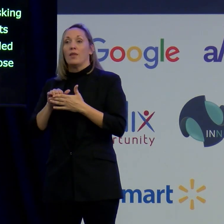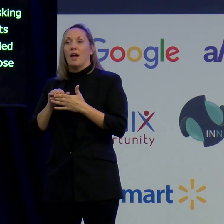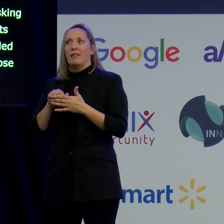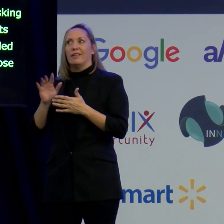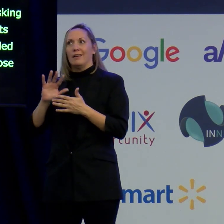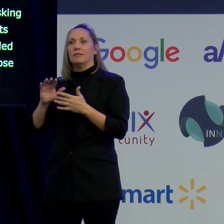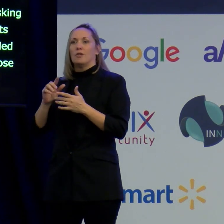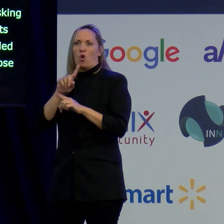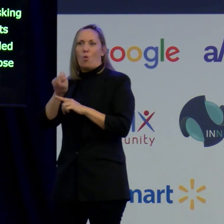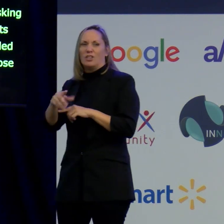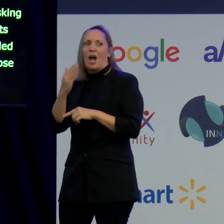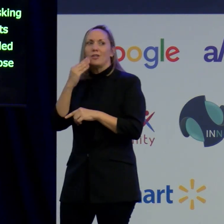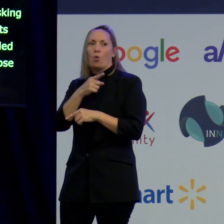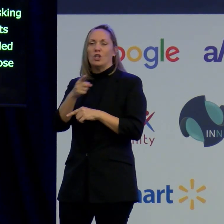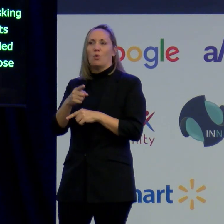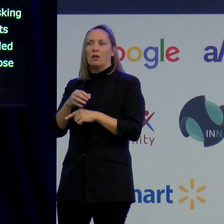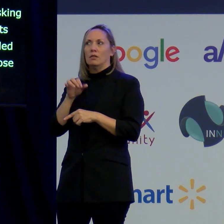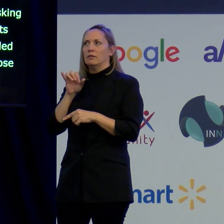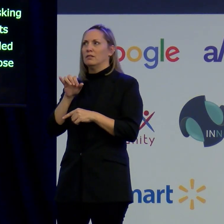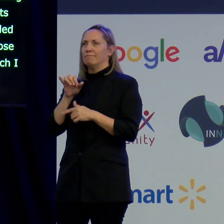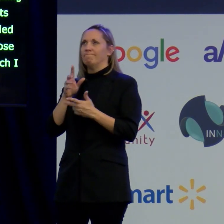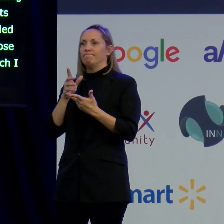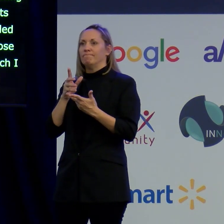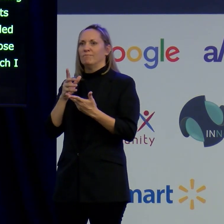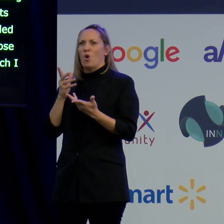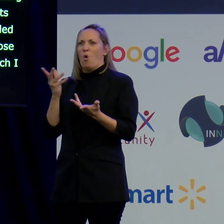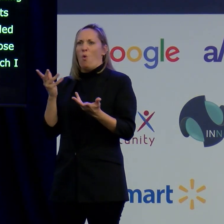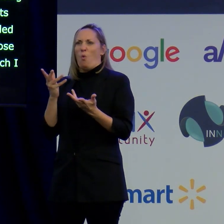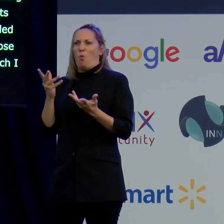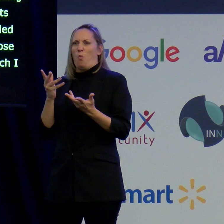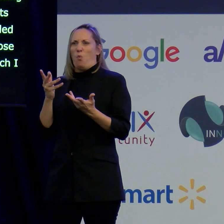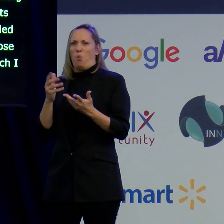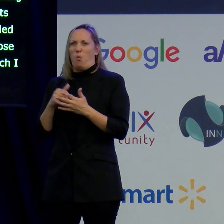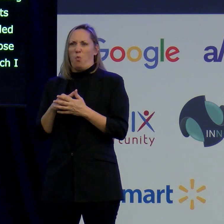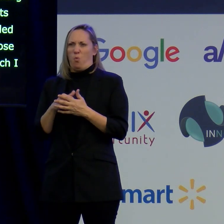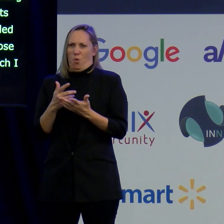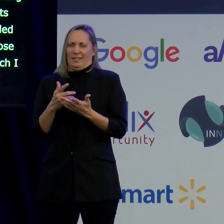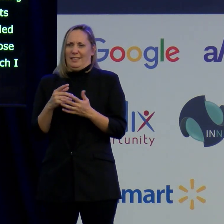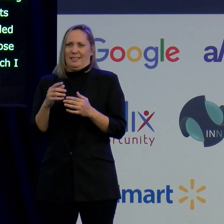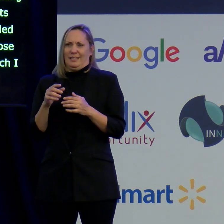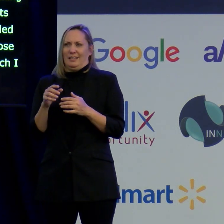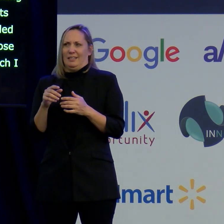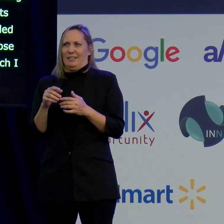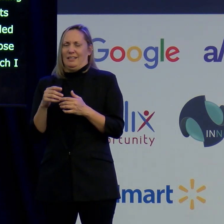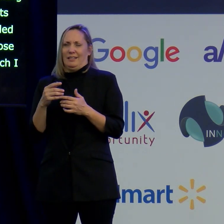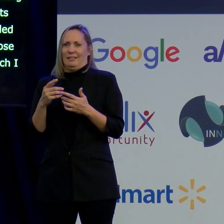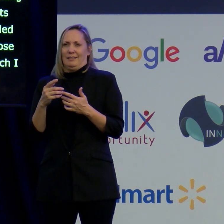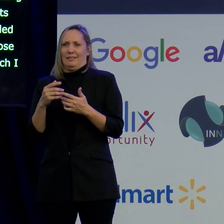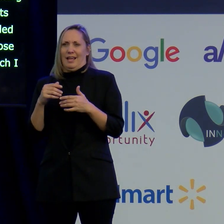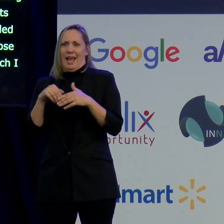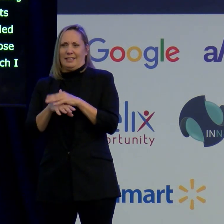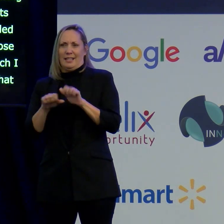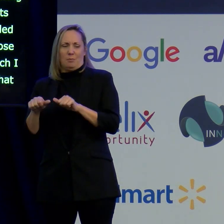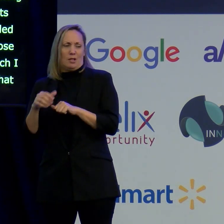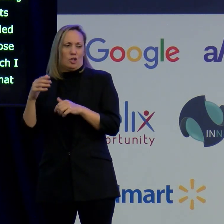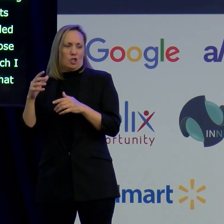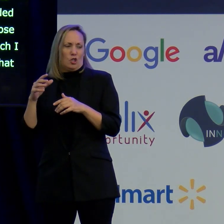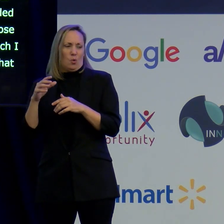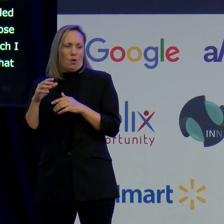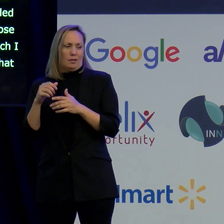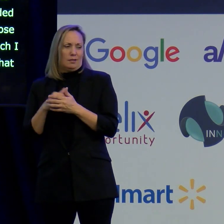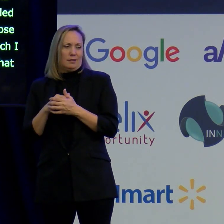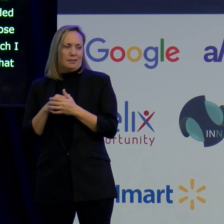question, which I know you are all getting asked, is what is the ROI to accessibility in your company? Which, by the way, is a trap.